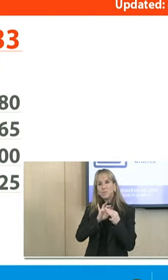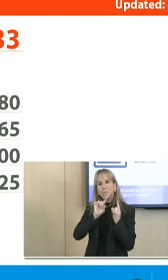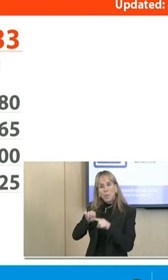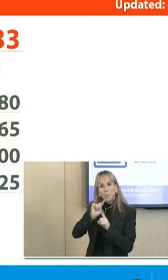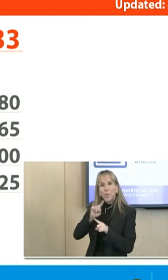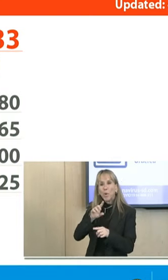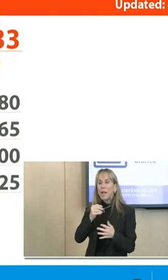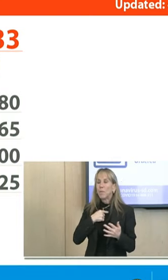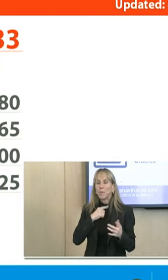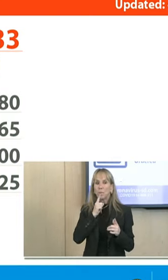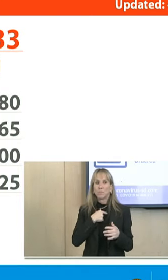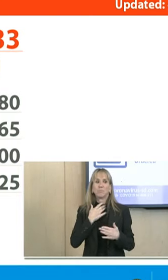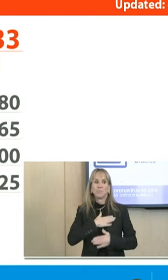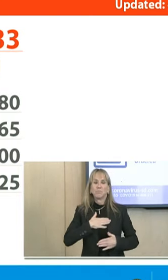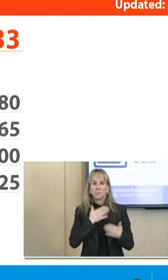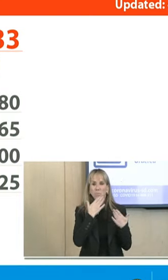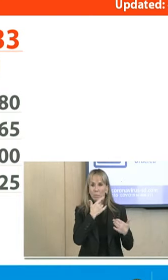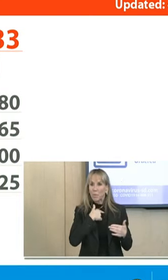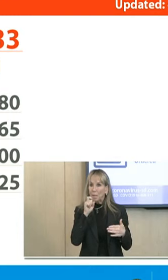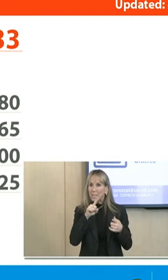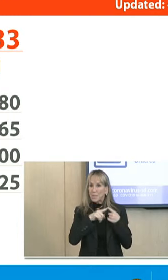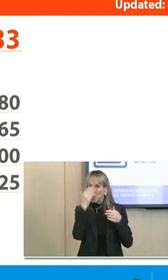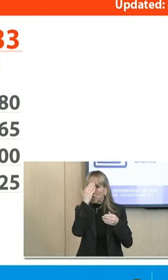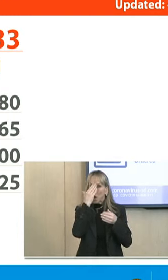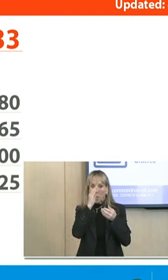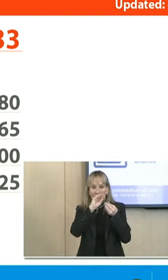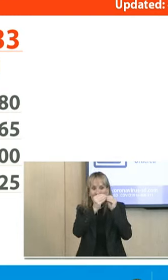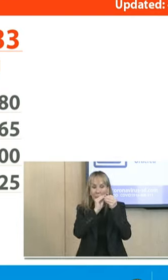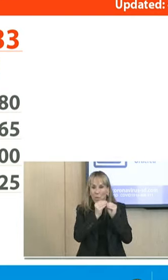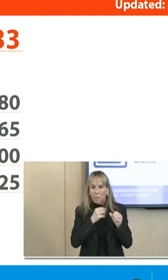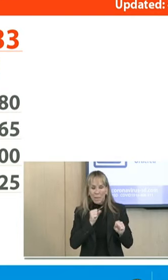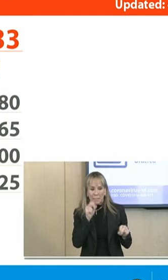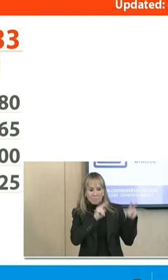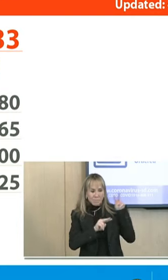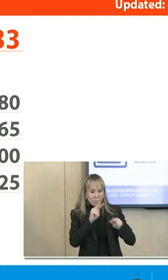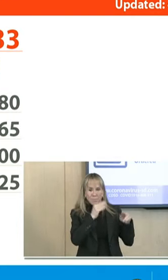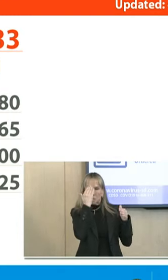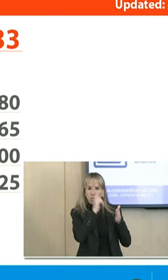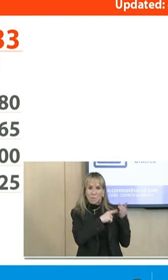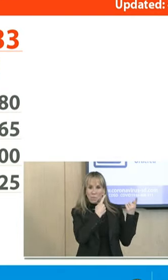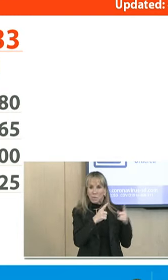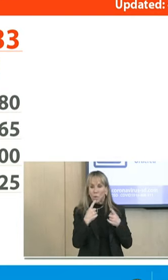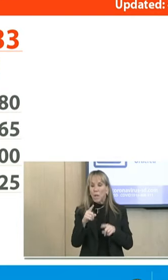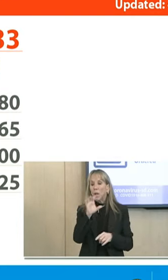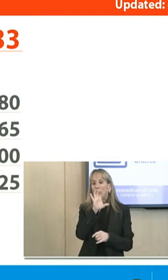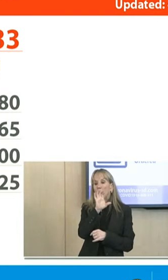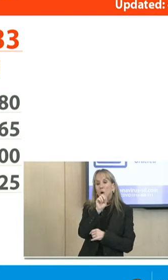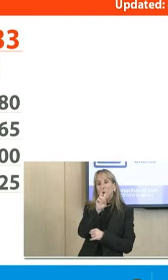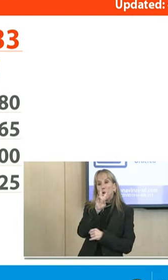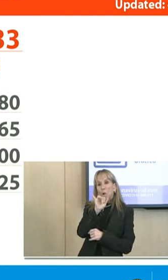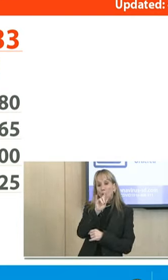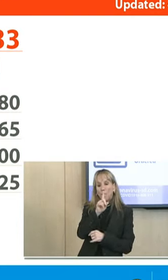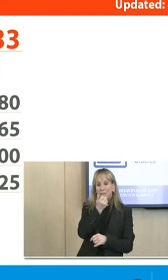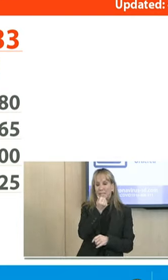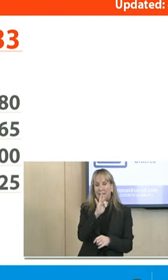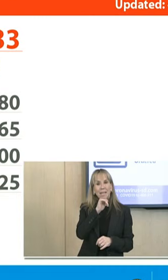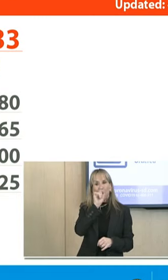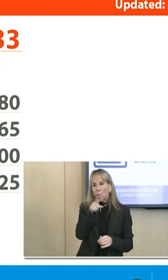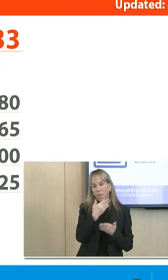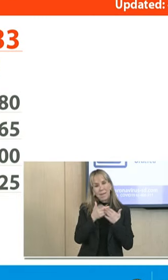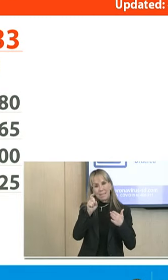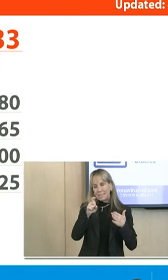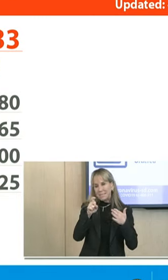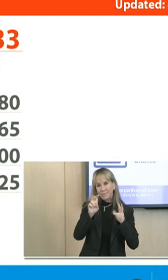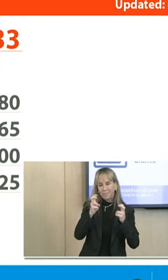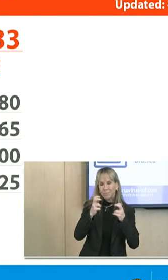we daily assess the regional capacity and availability. COVID-19 is not the only thing that requires the use of a ventilator,